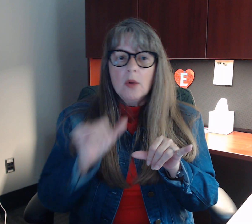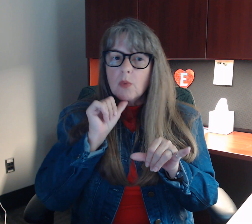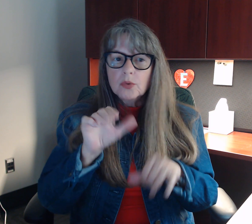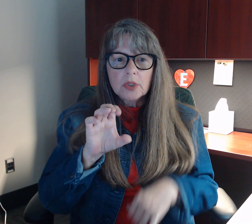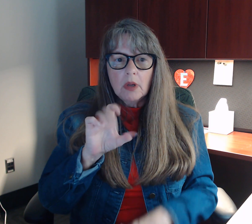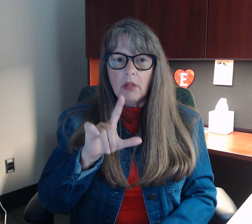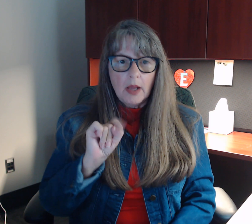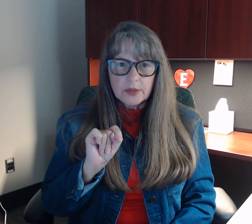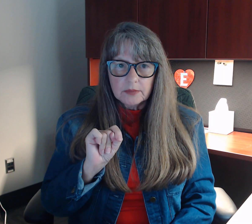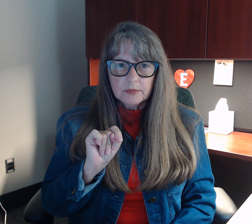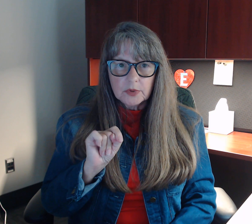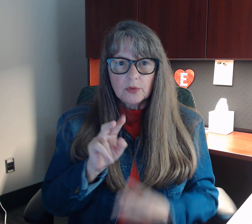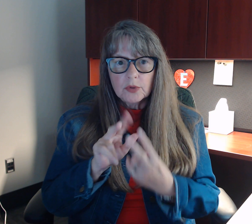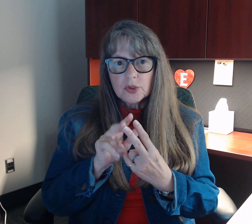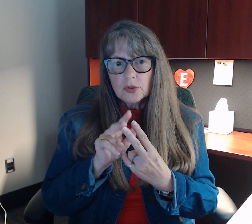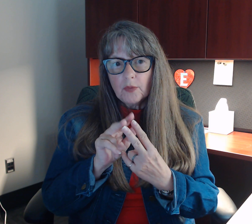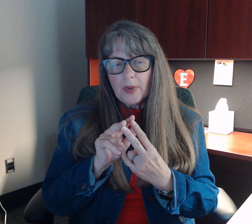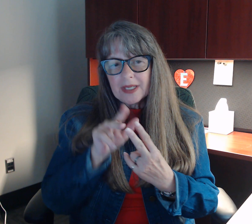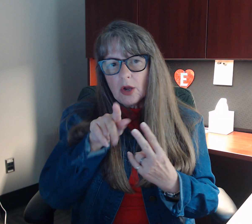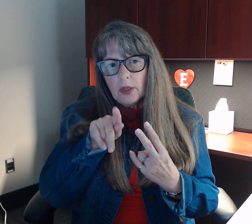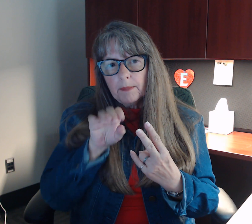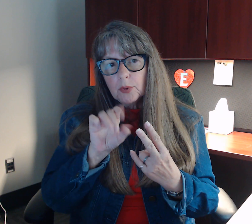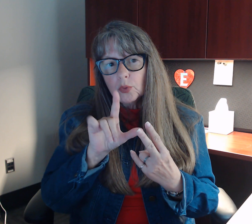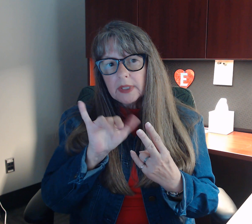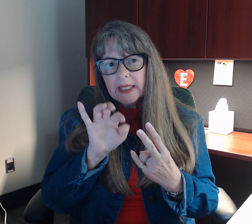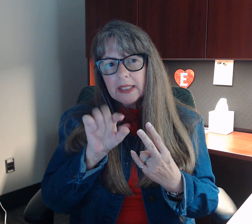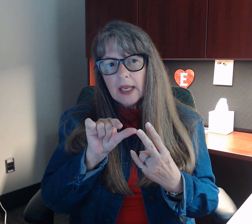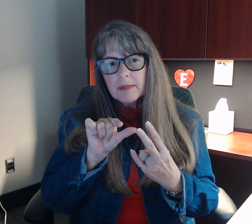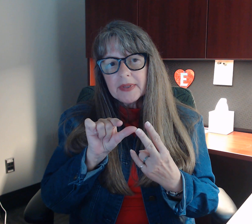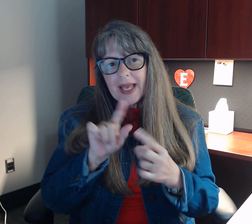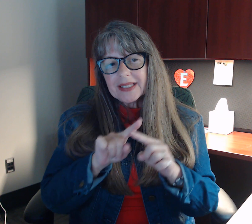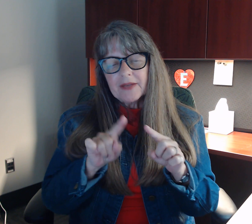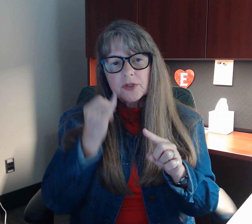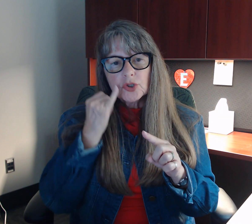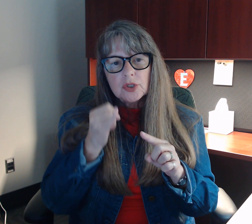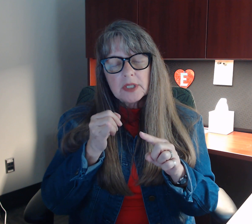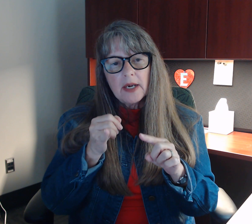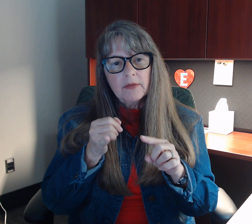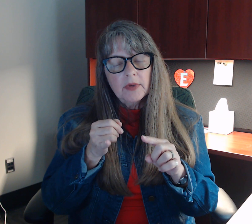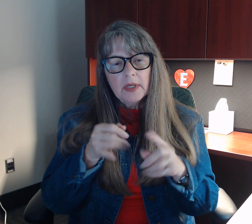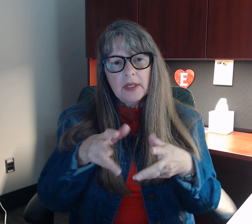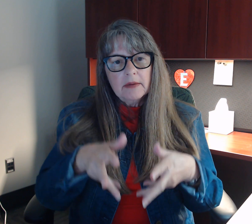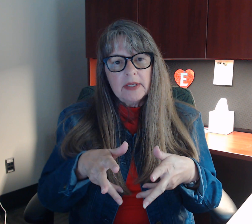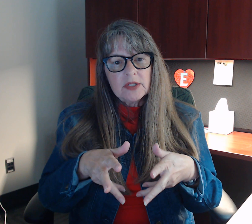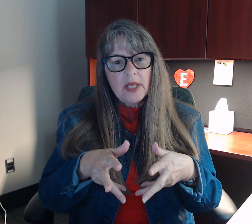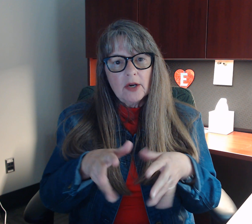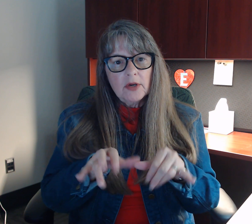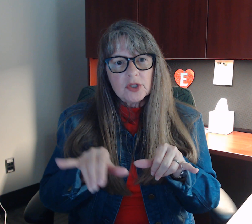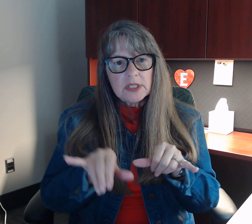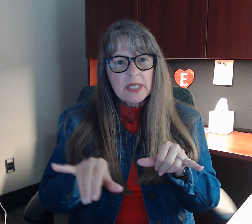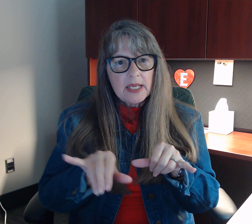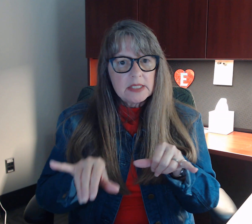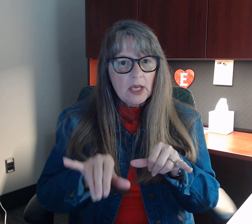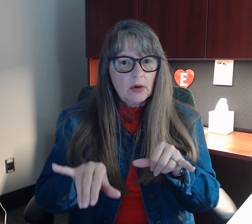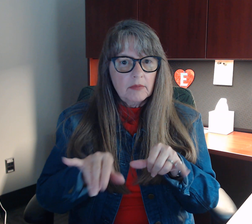won't clot. So there's two different ways. They call it pooling, but that's if it's just kind of, it's there and it just stays there. It's